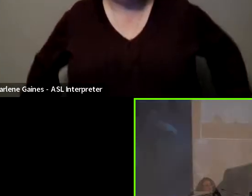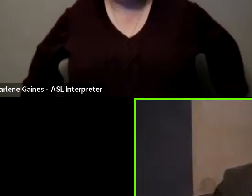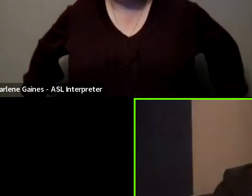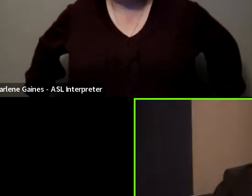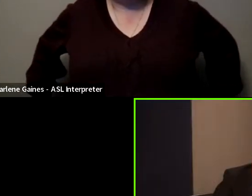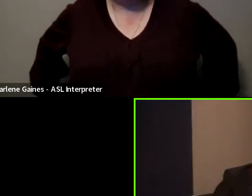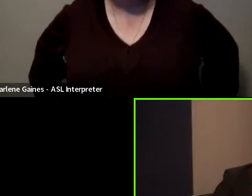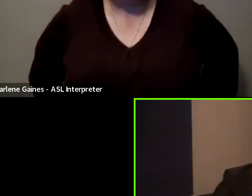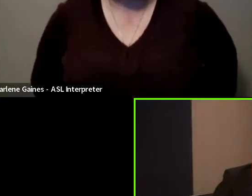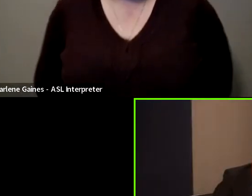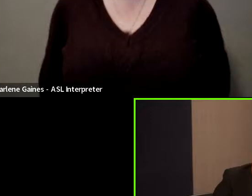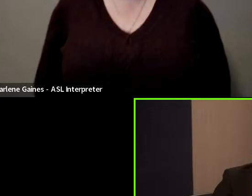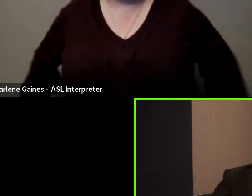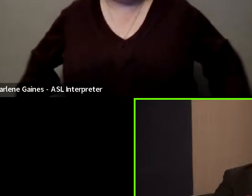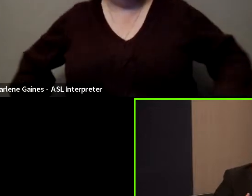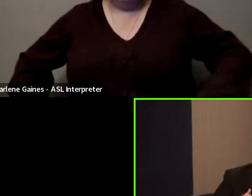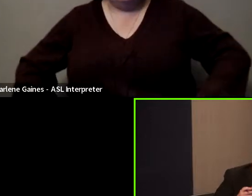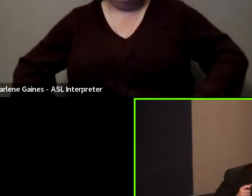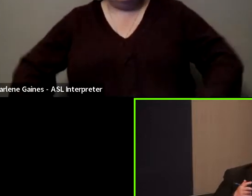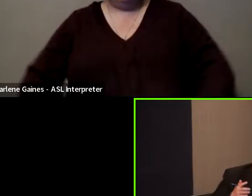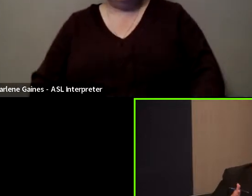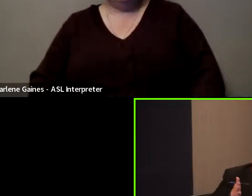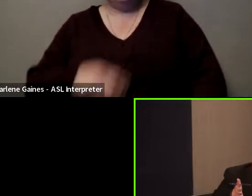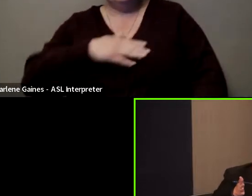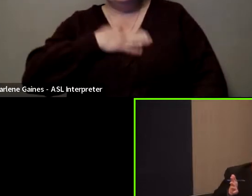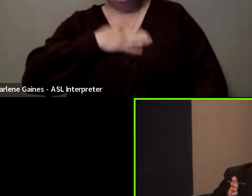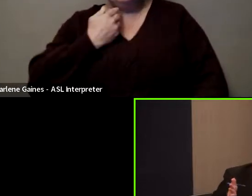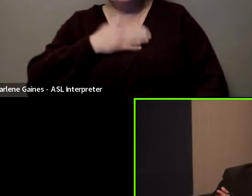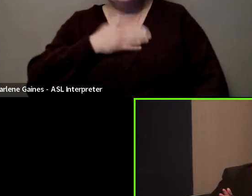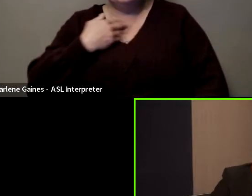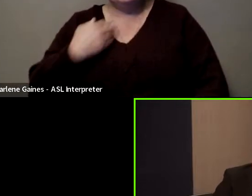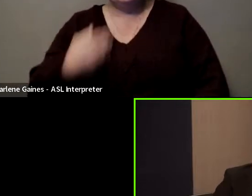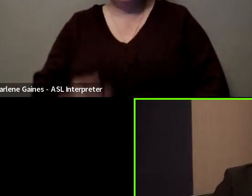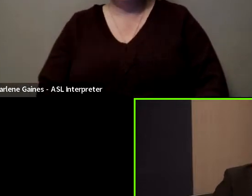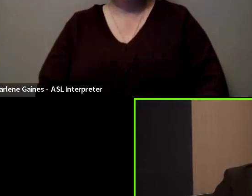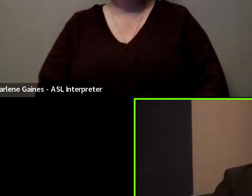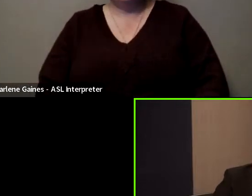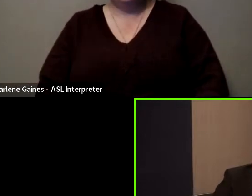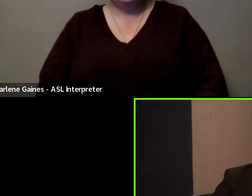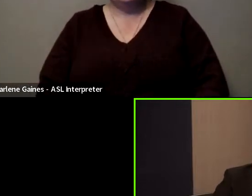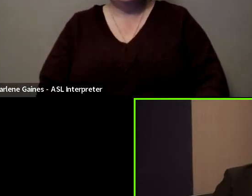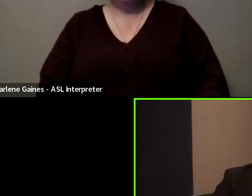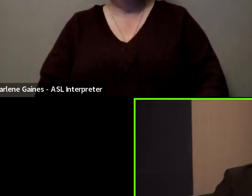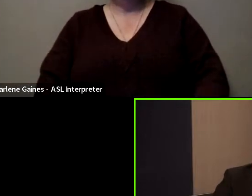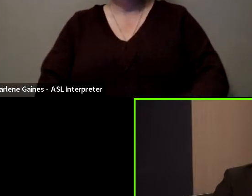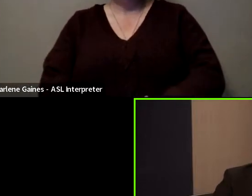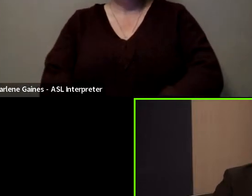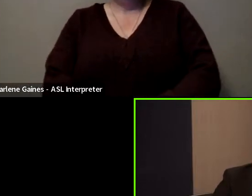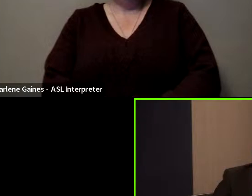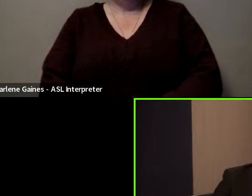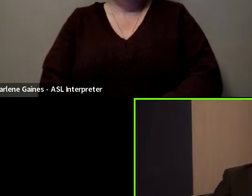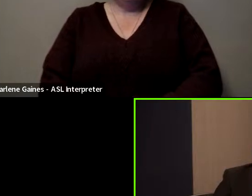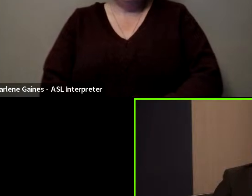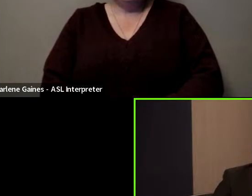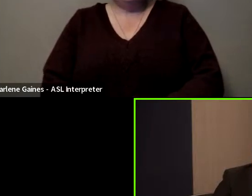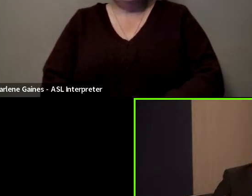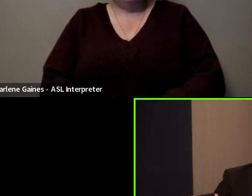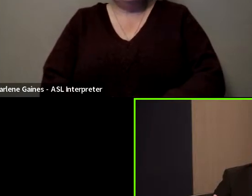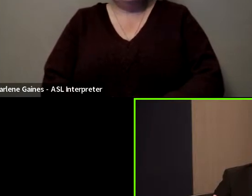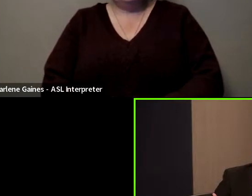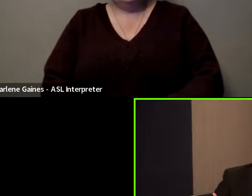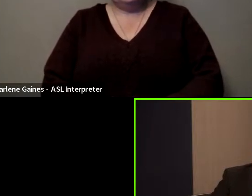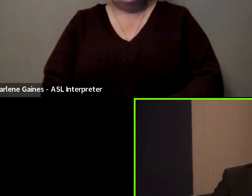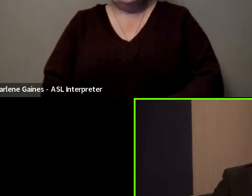the health aid, things like that, are very specific, not necessarily to, one thing I noted at the beginning of this